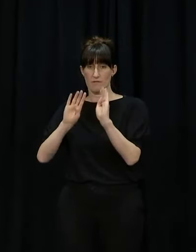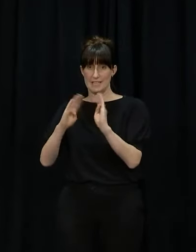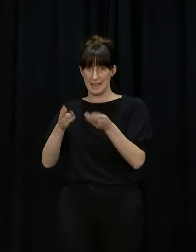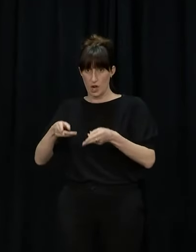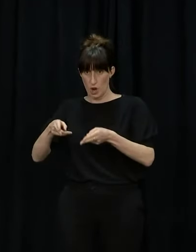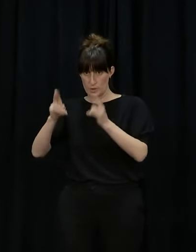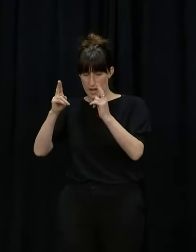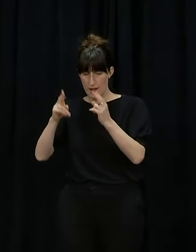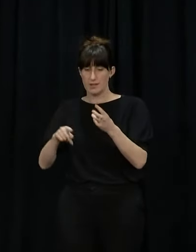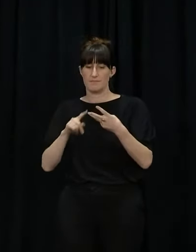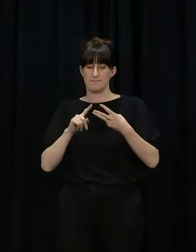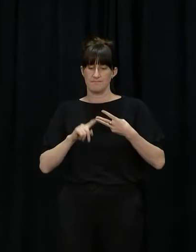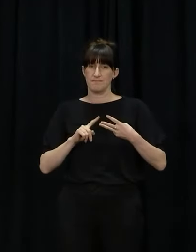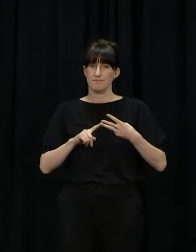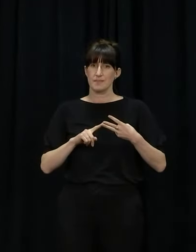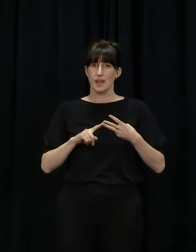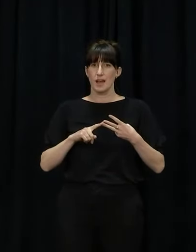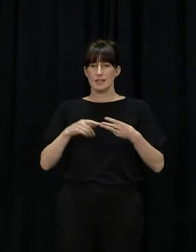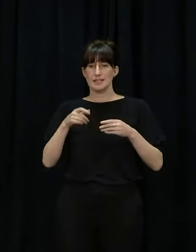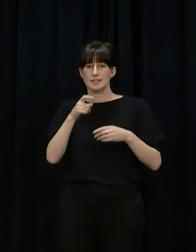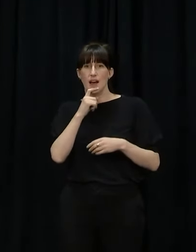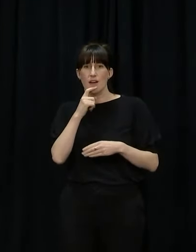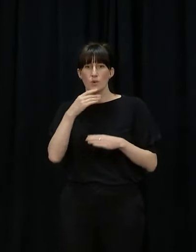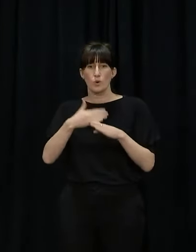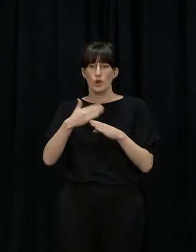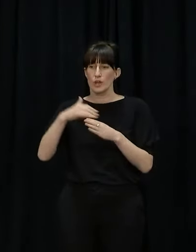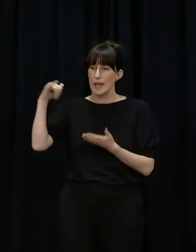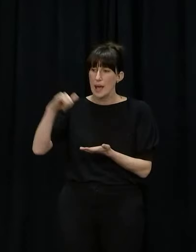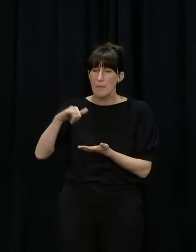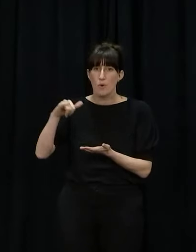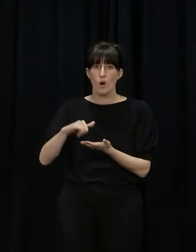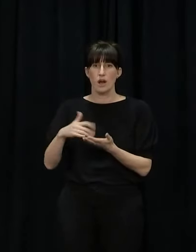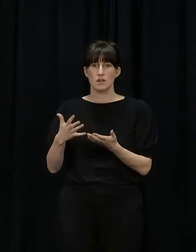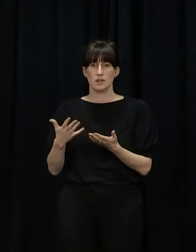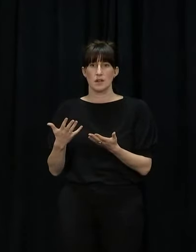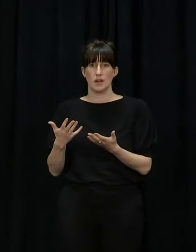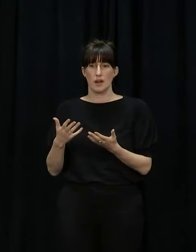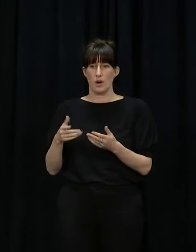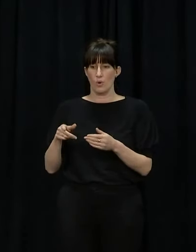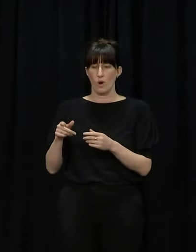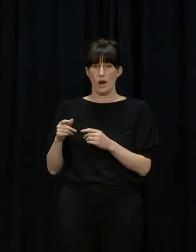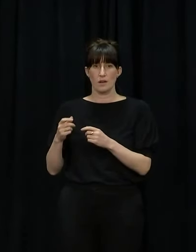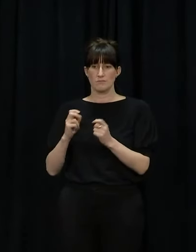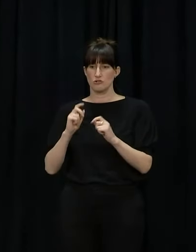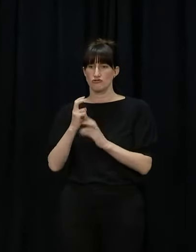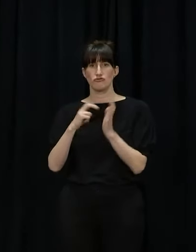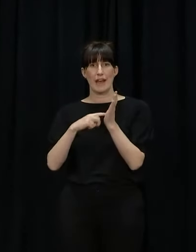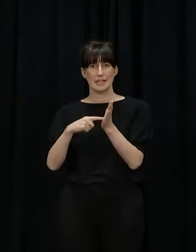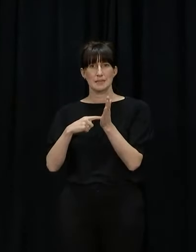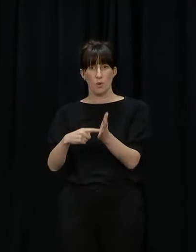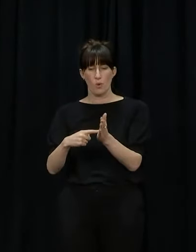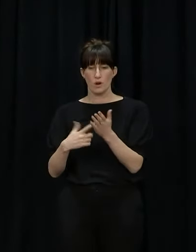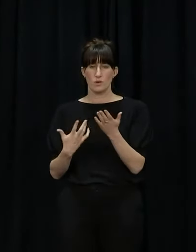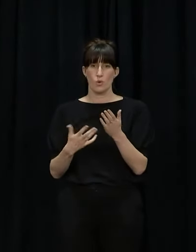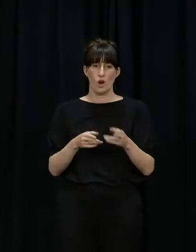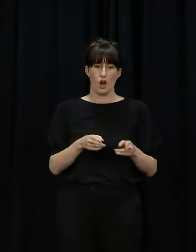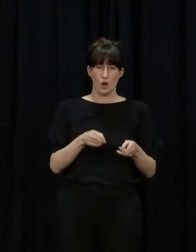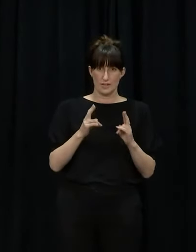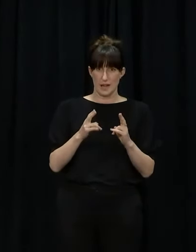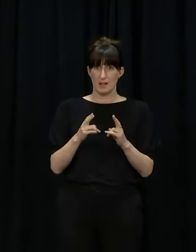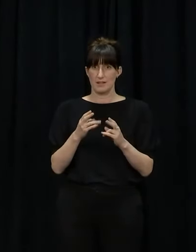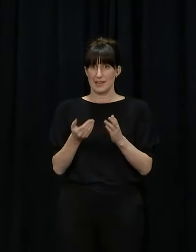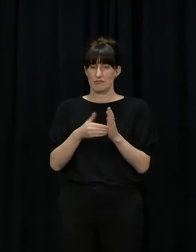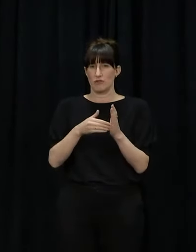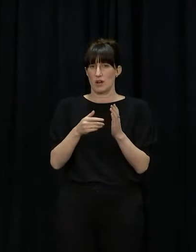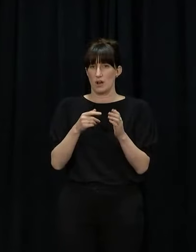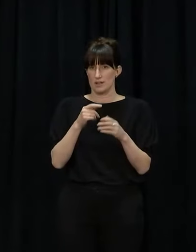staff involved in their arrival and transport from the airport and between managed isolation facilities. Middlemore Hospital